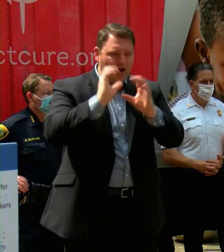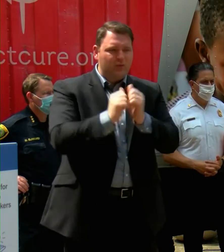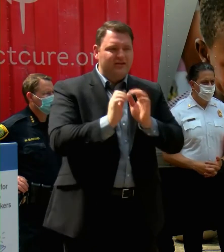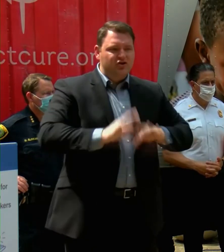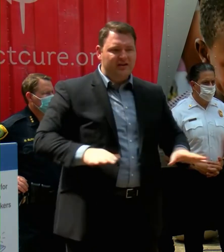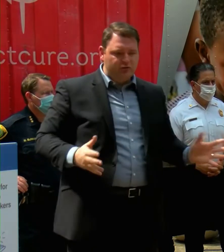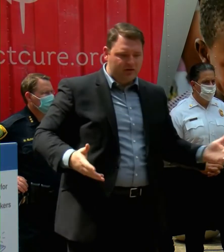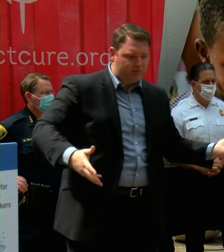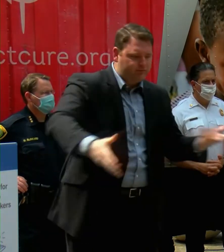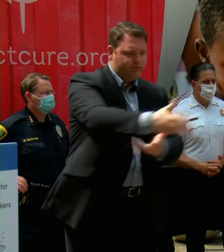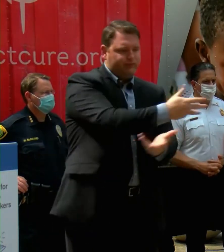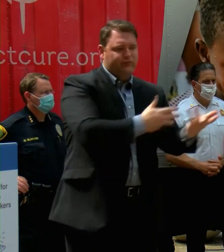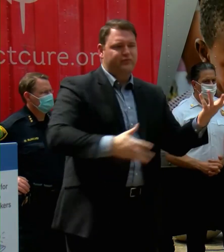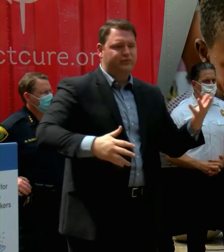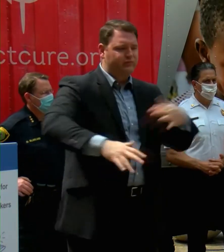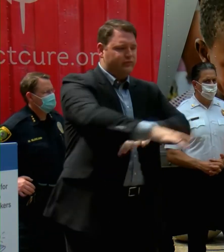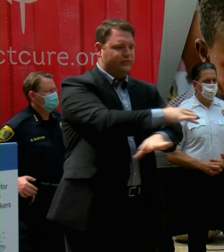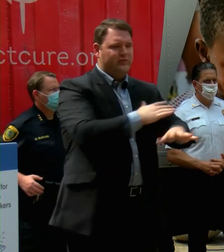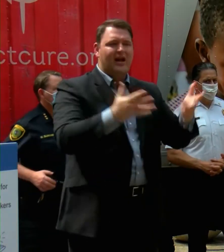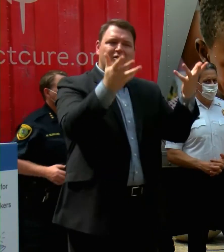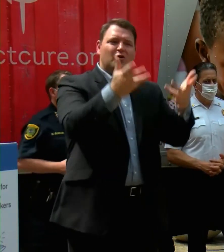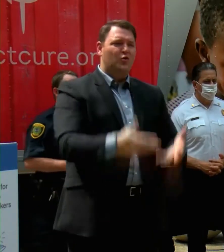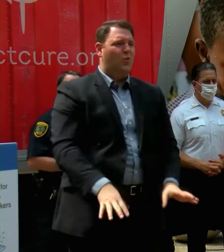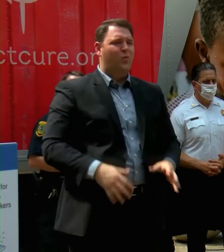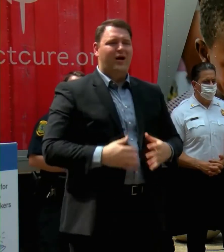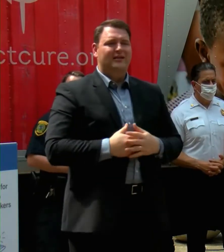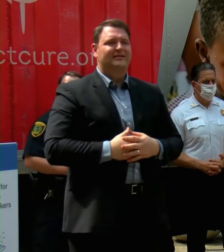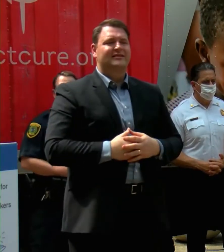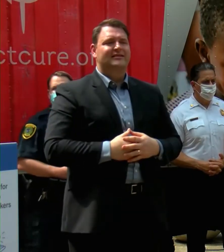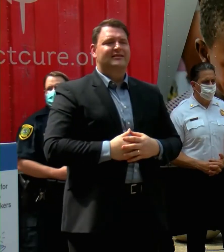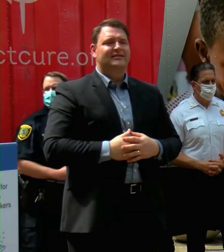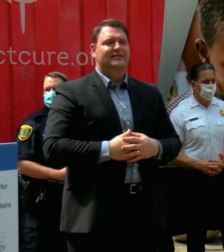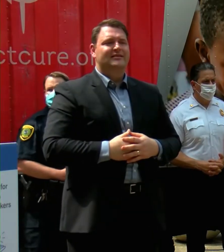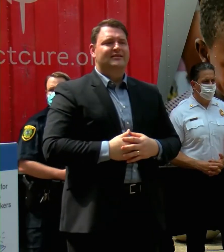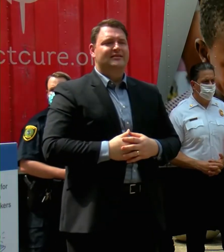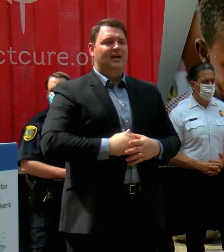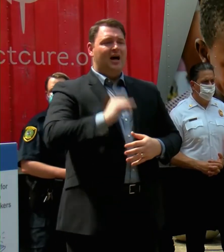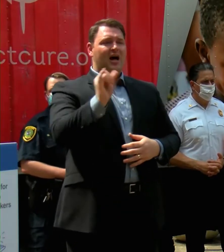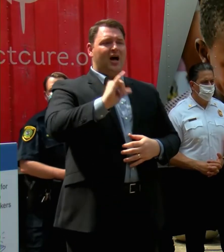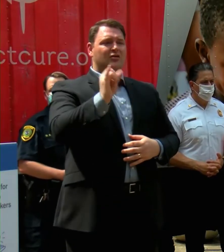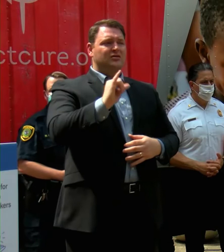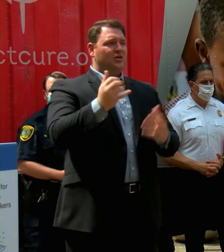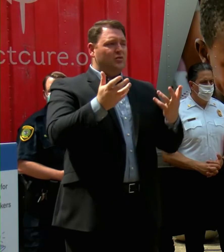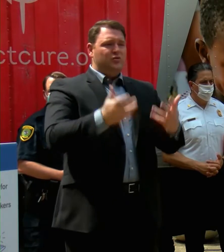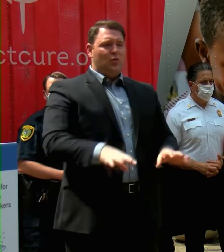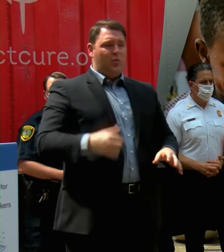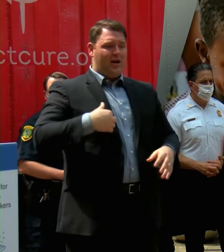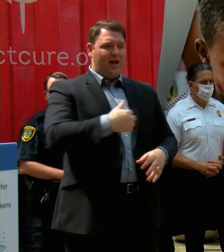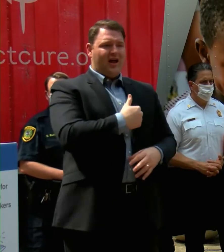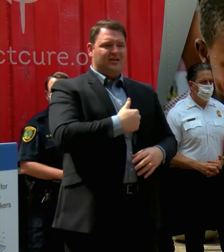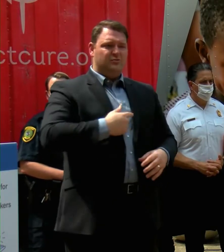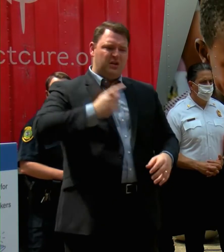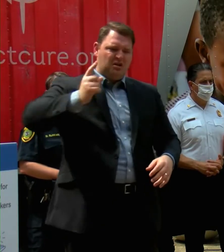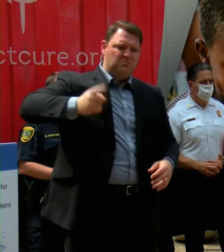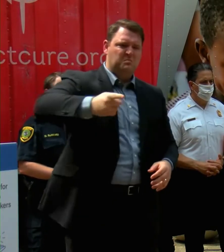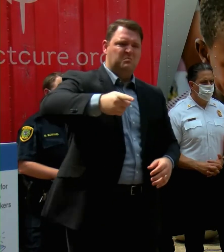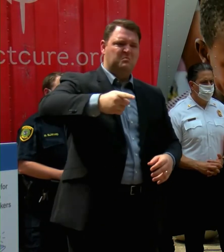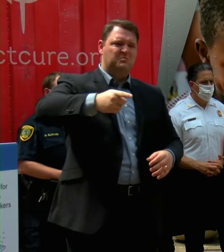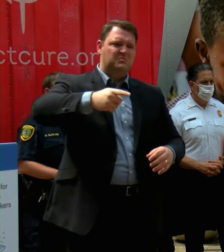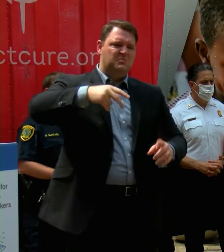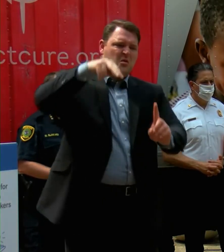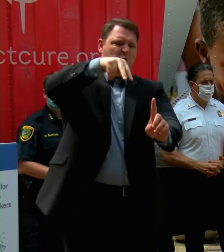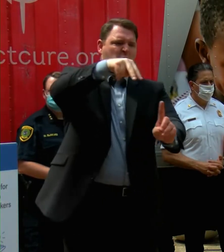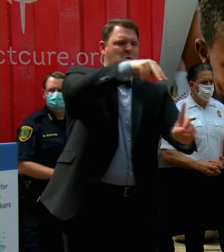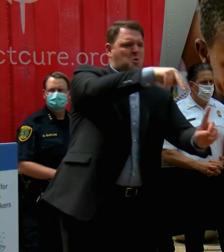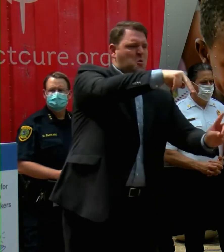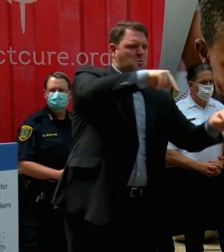all together. I don't want that. And I don't want the government, I don't want us to be heavy-handed. We shouldn't have to